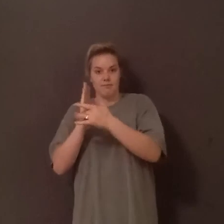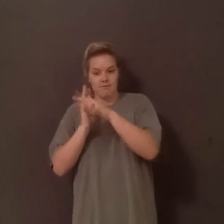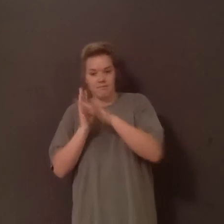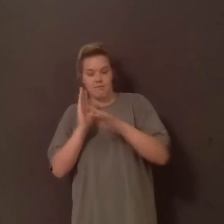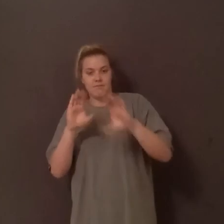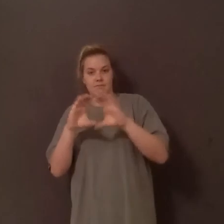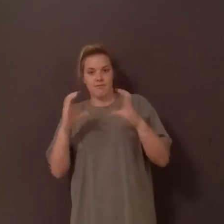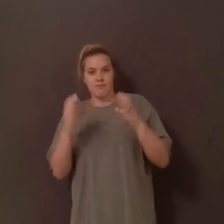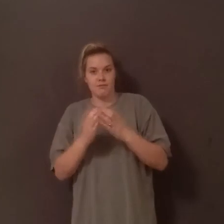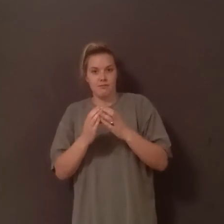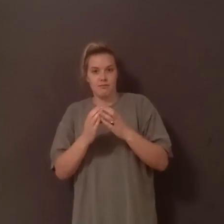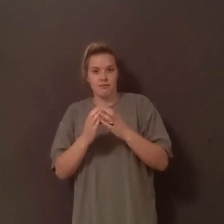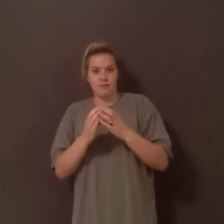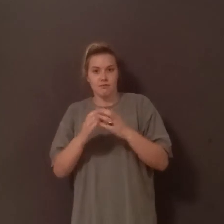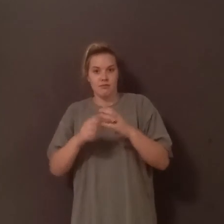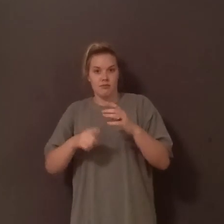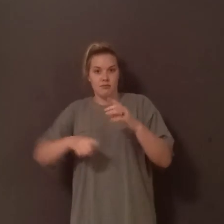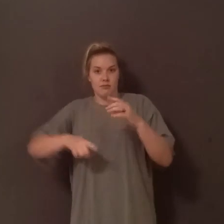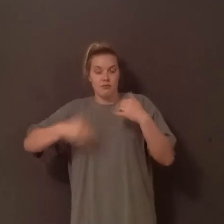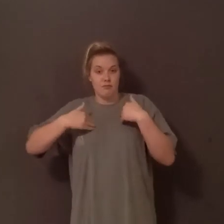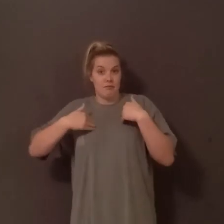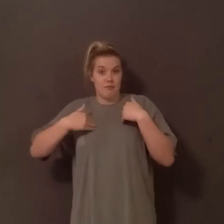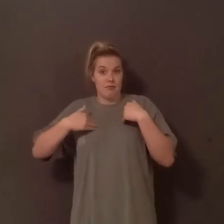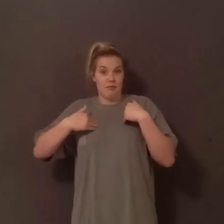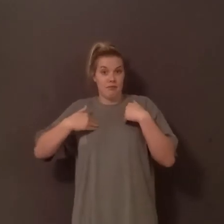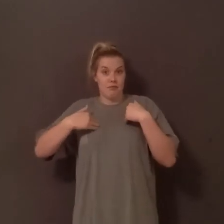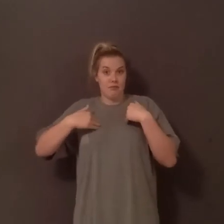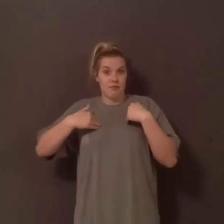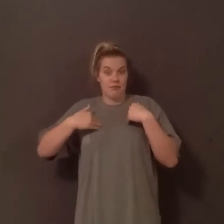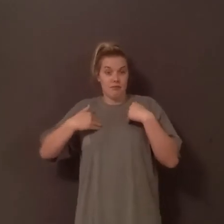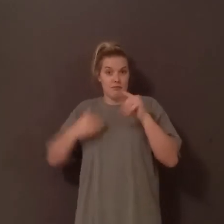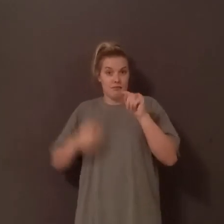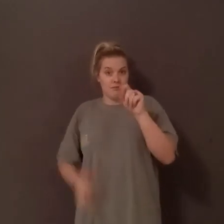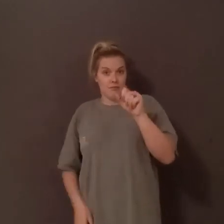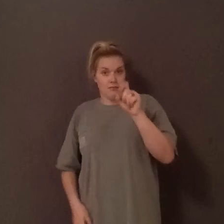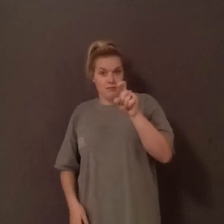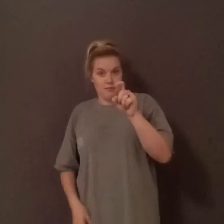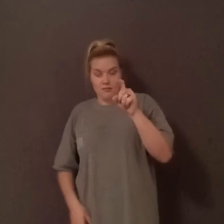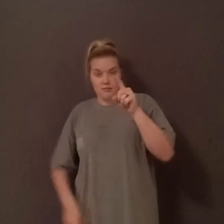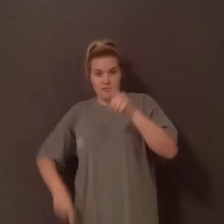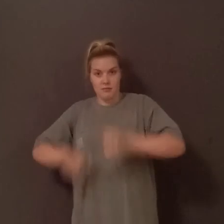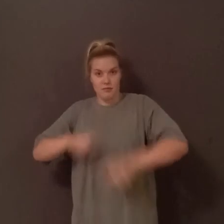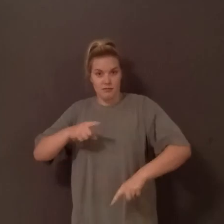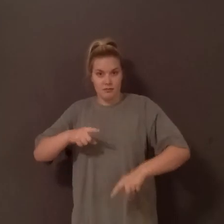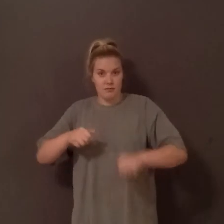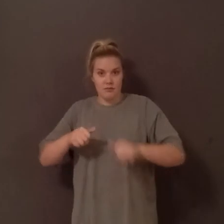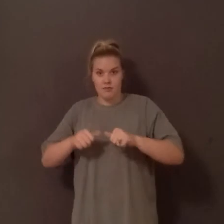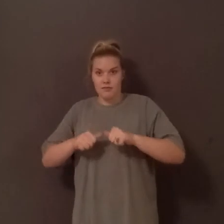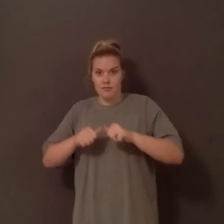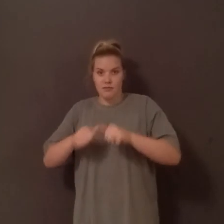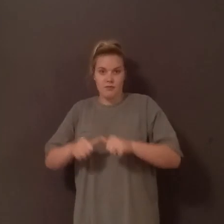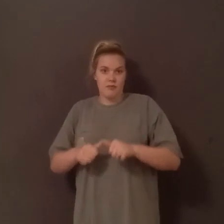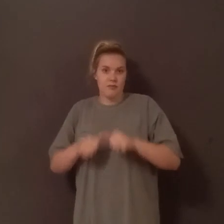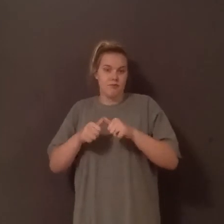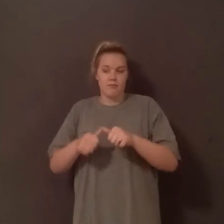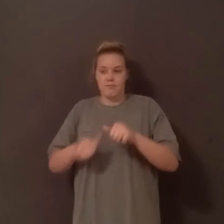501c3 tax-exempt, non-profit religious corporation whose sole purpose is to maintain the orthodoxy of the Scientology religion.